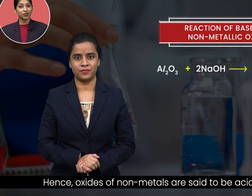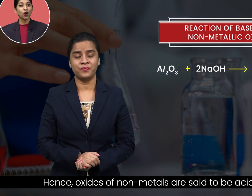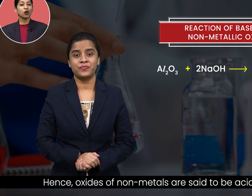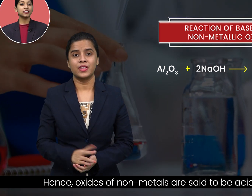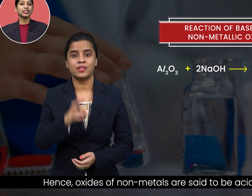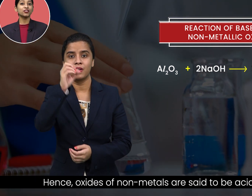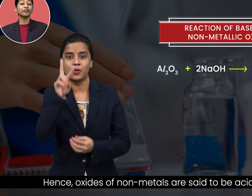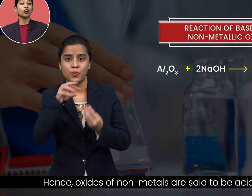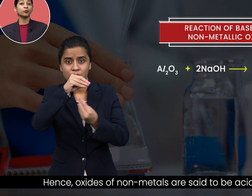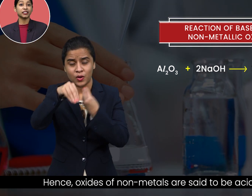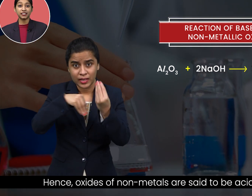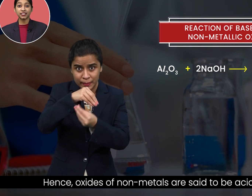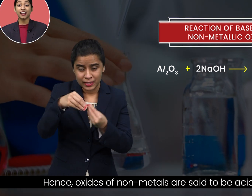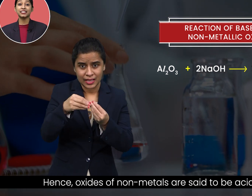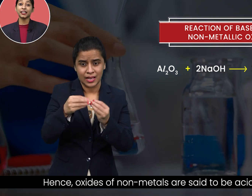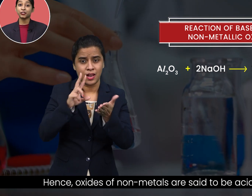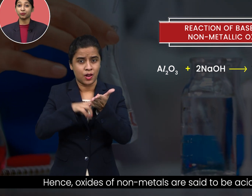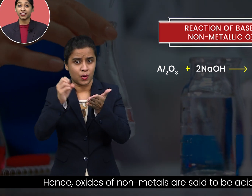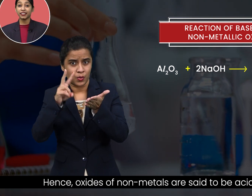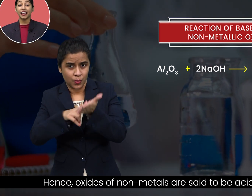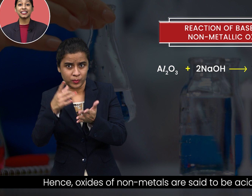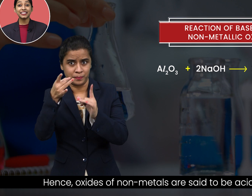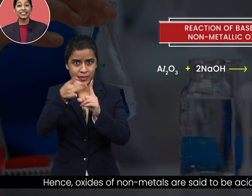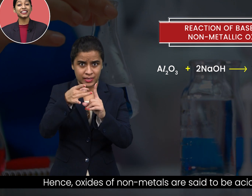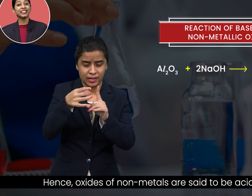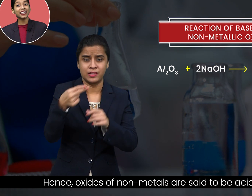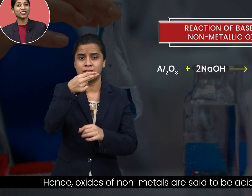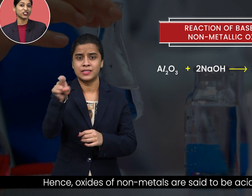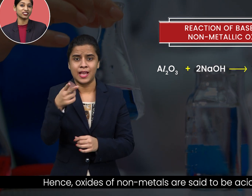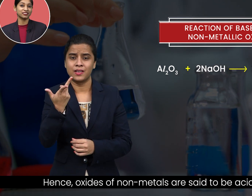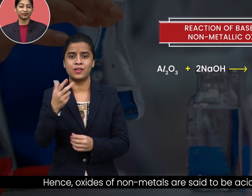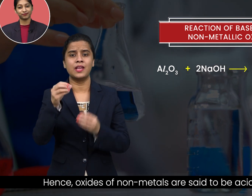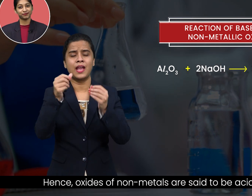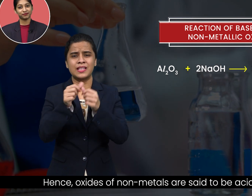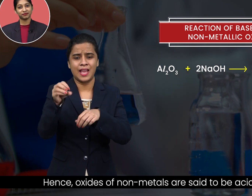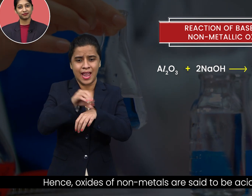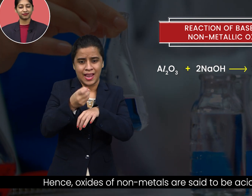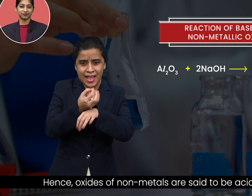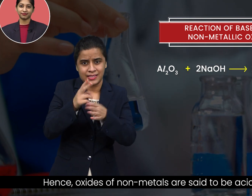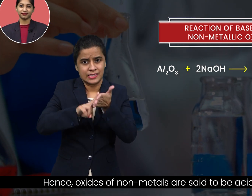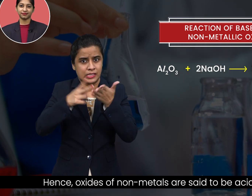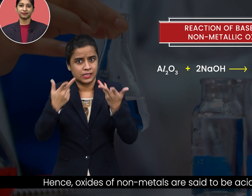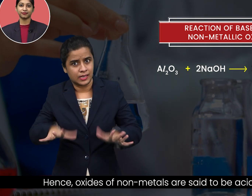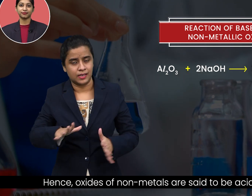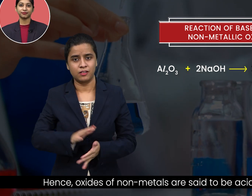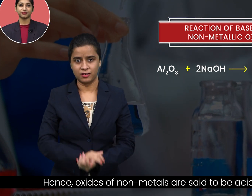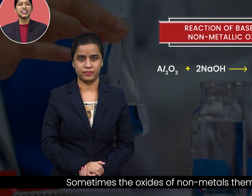Hence, oxides of non-metals are said to be acidic in nature.